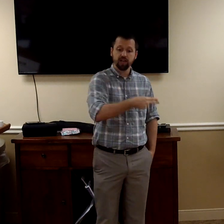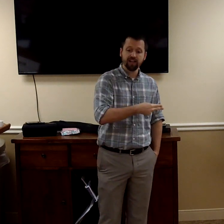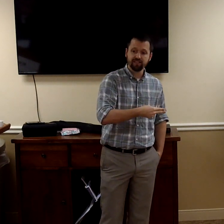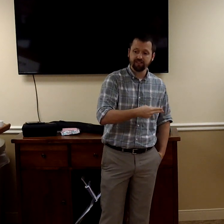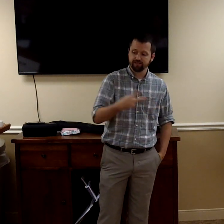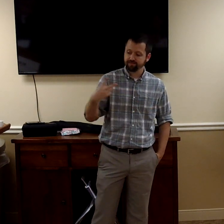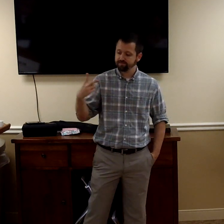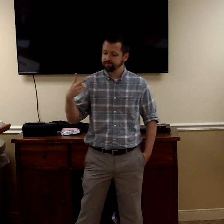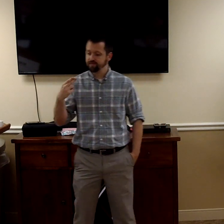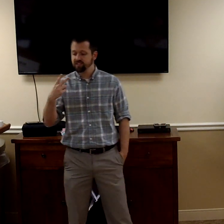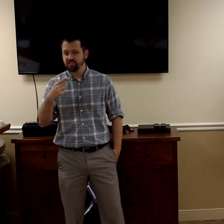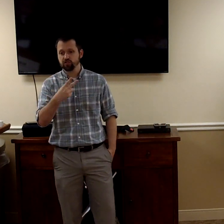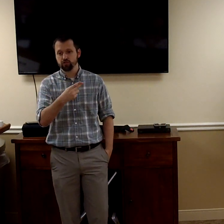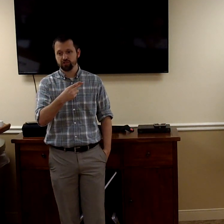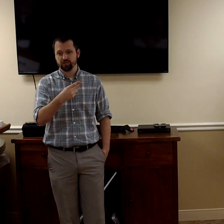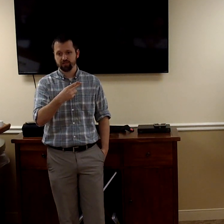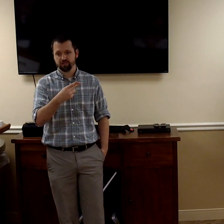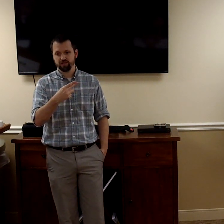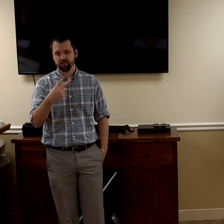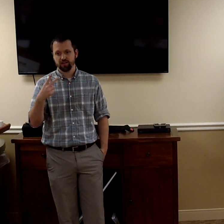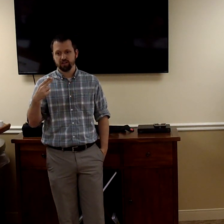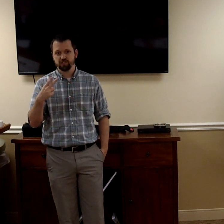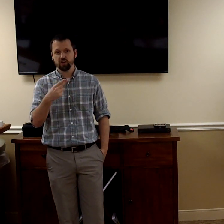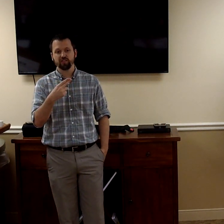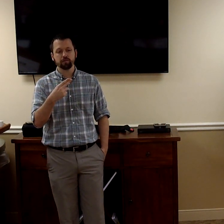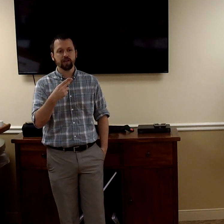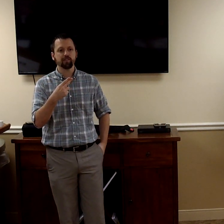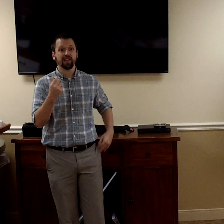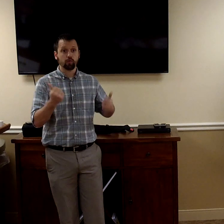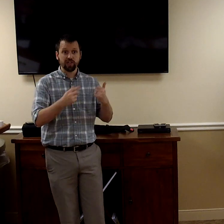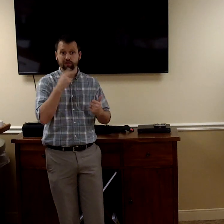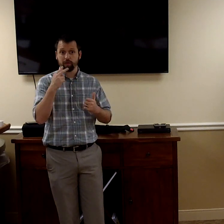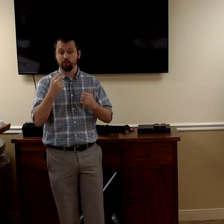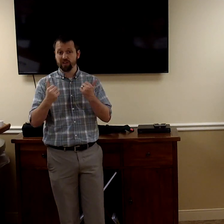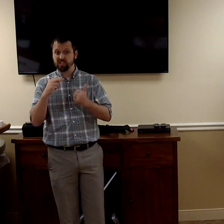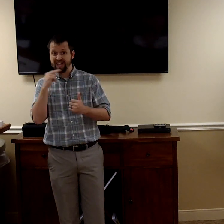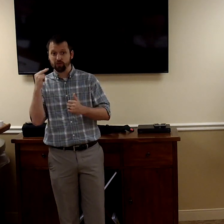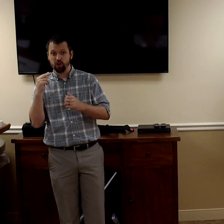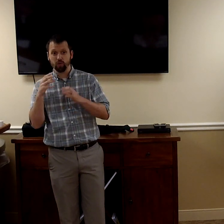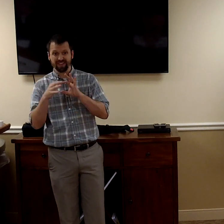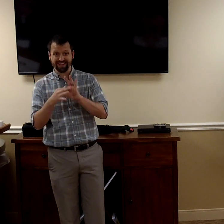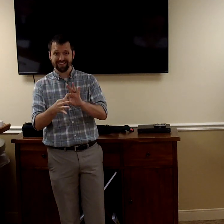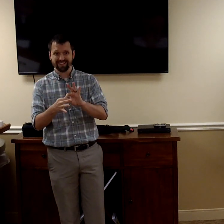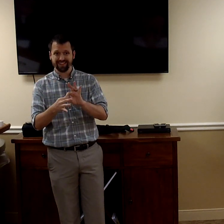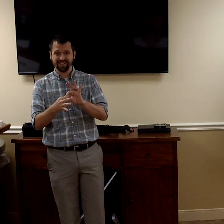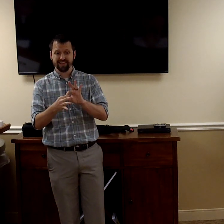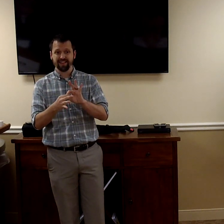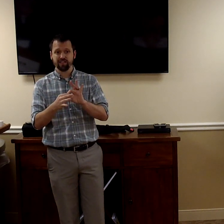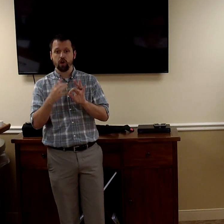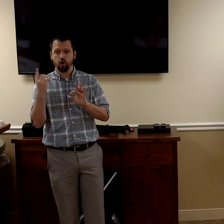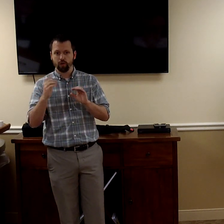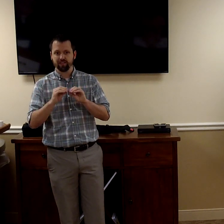cut, scissors. So sometimes it's like which verb and which noun go with it, because that's not always